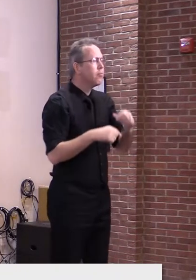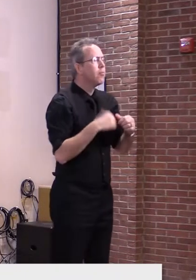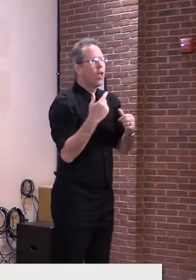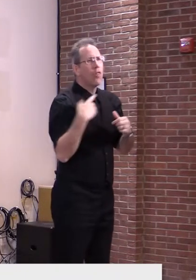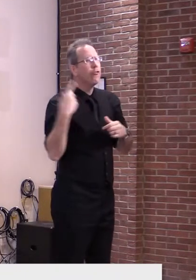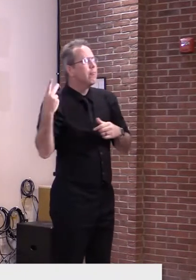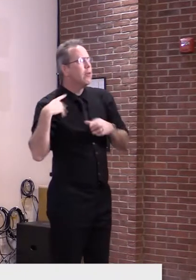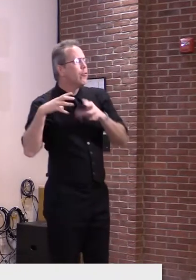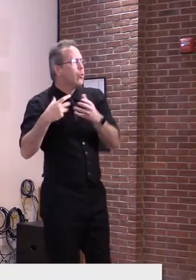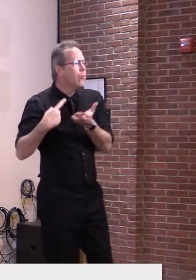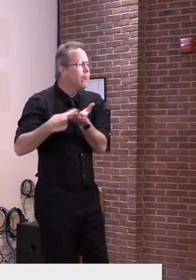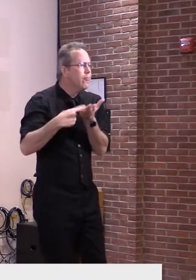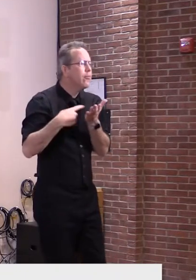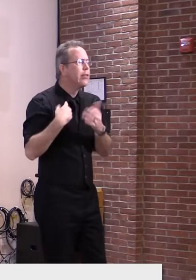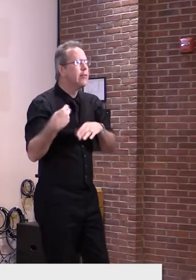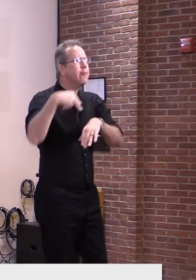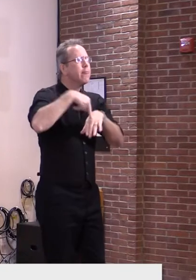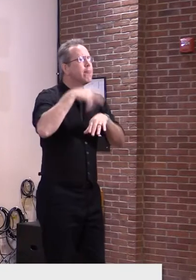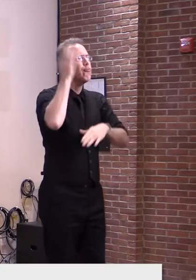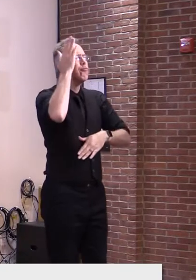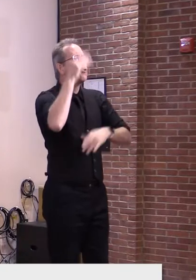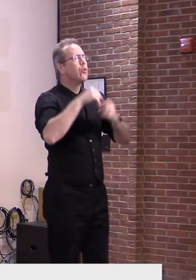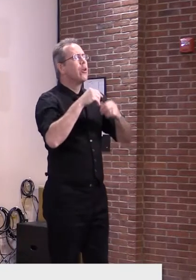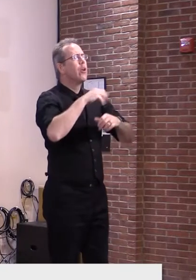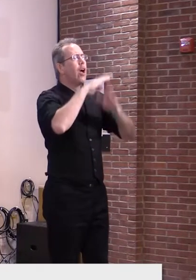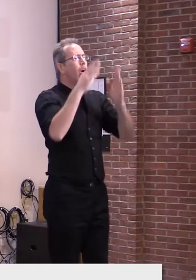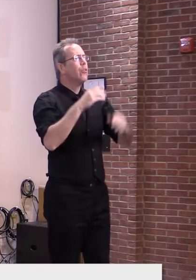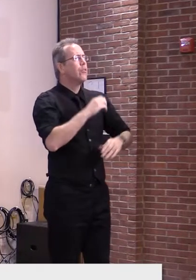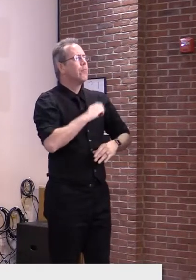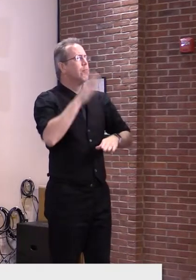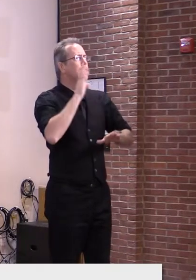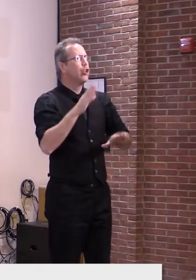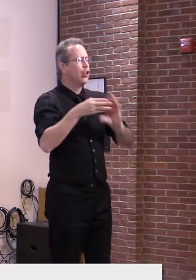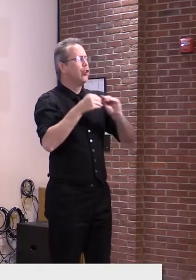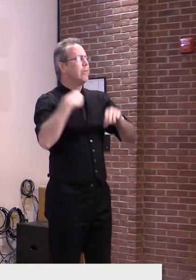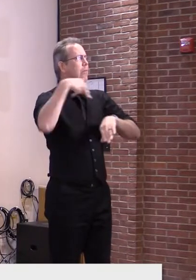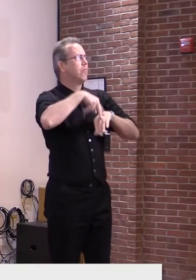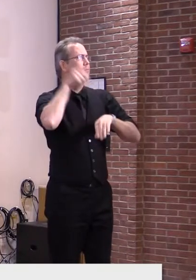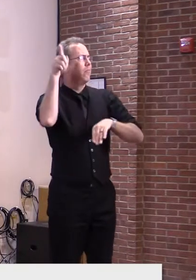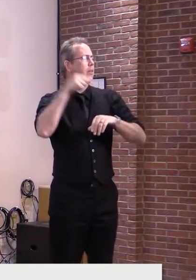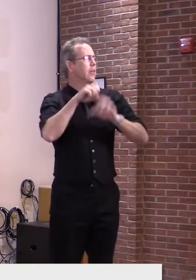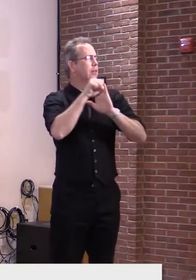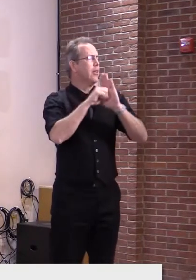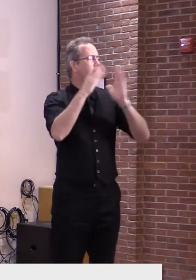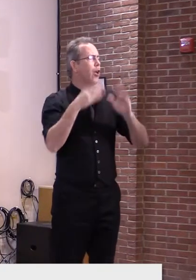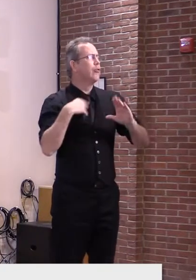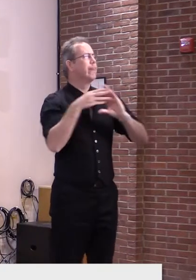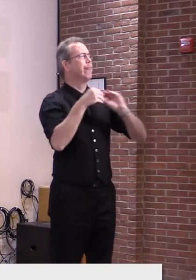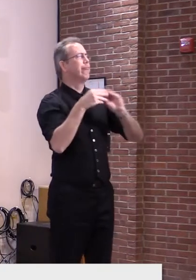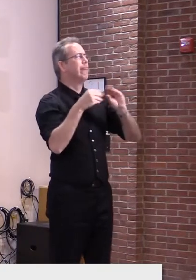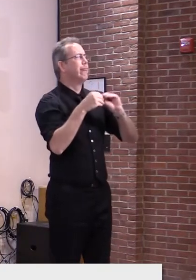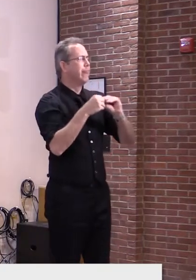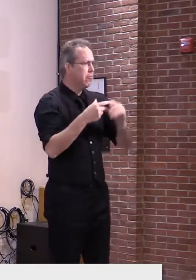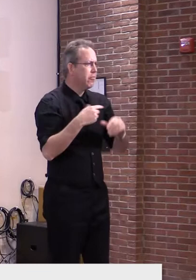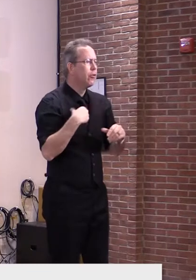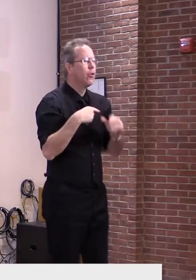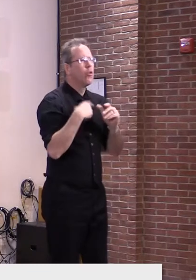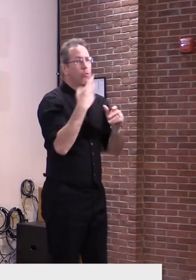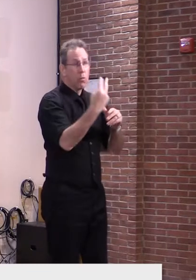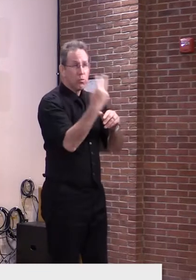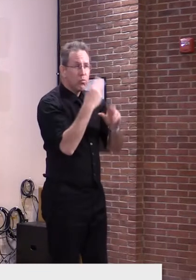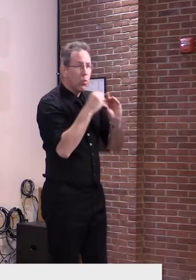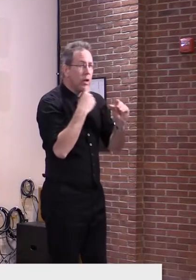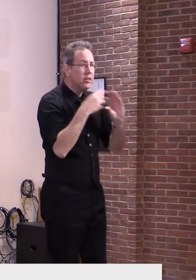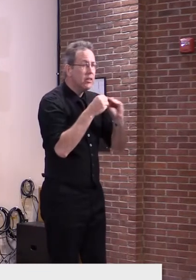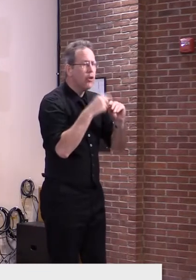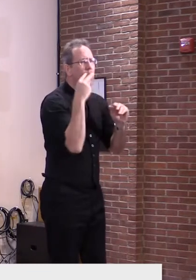Government Ops last Friday. I hope so. If not, you'll get one. And what I want to do is cover some of the highlights